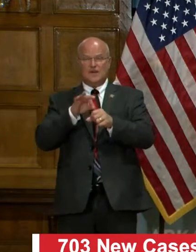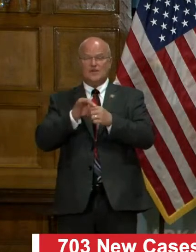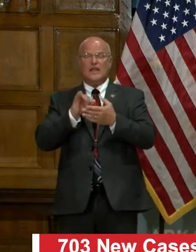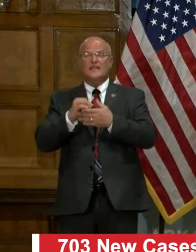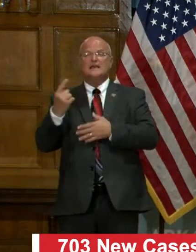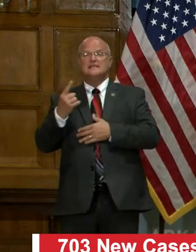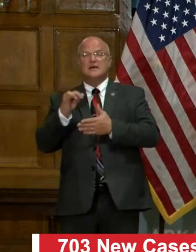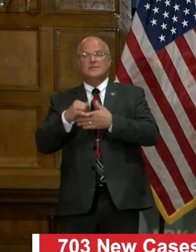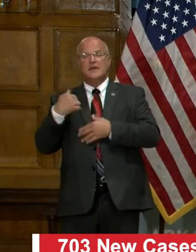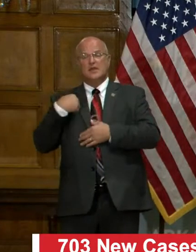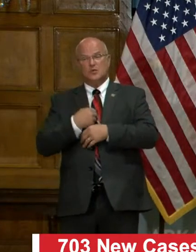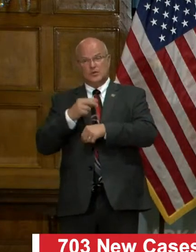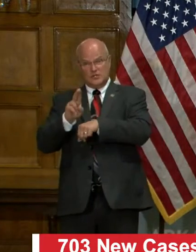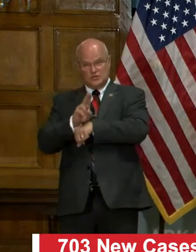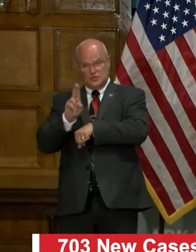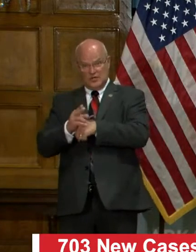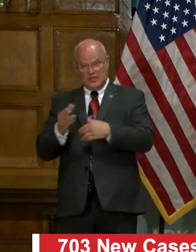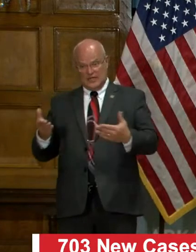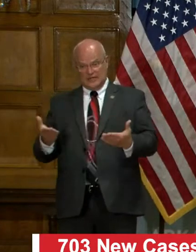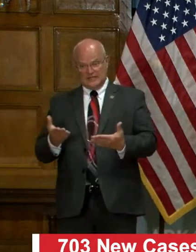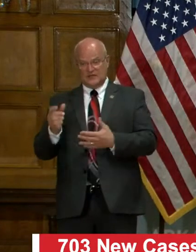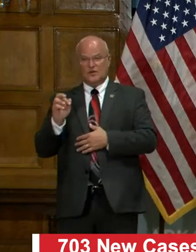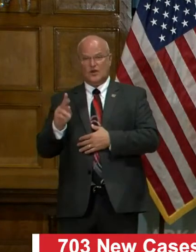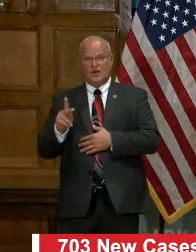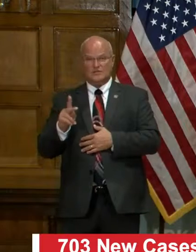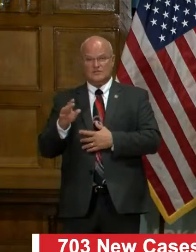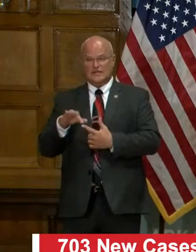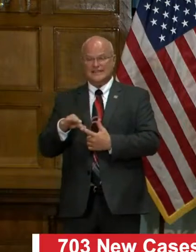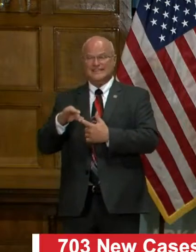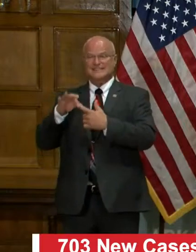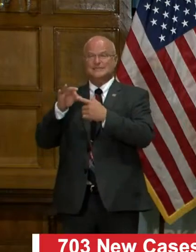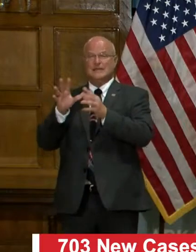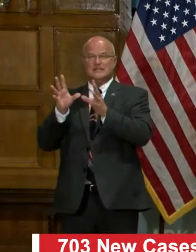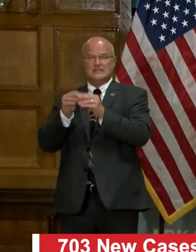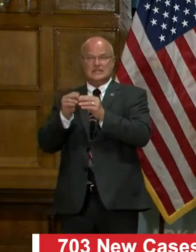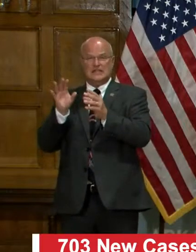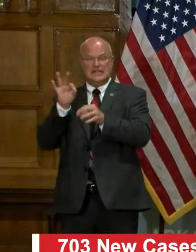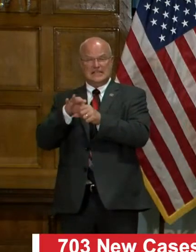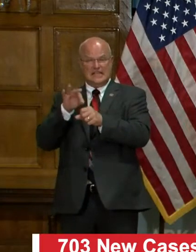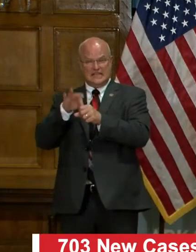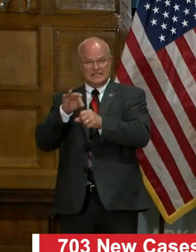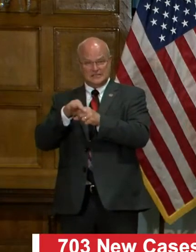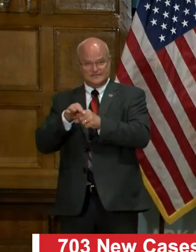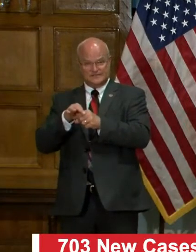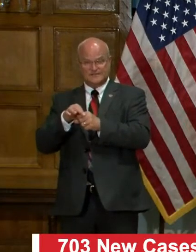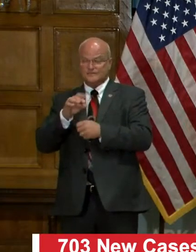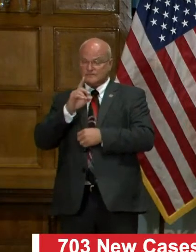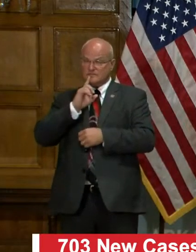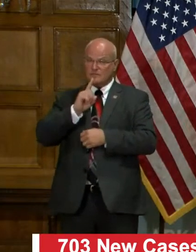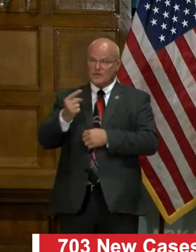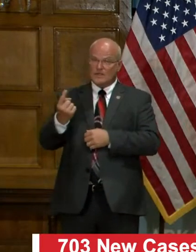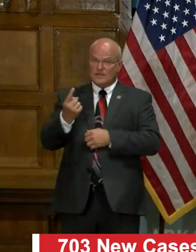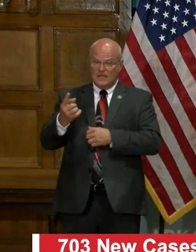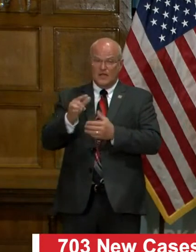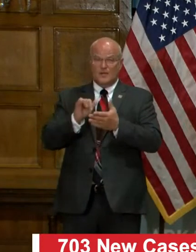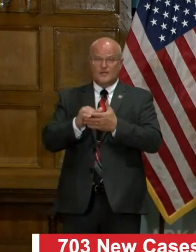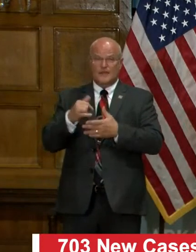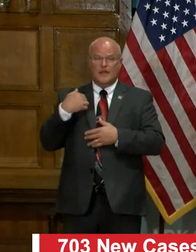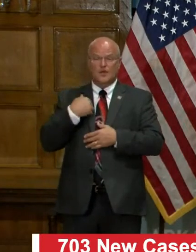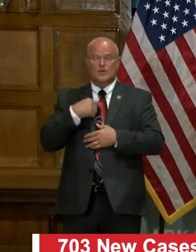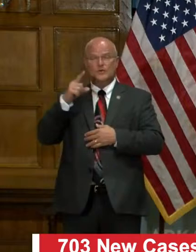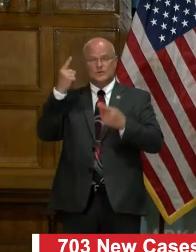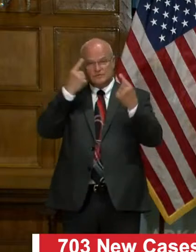is something that we utilized in the special elections, and certainly is something that we